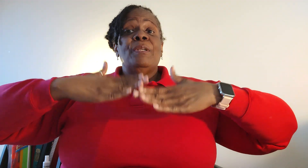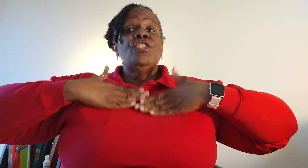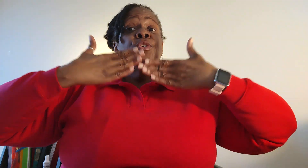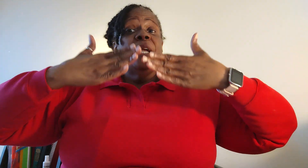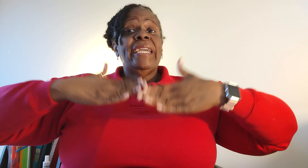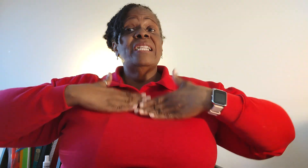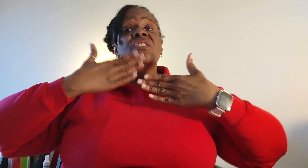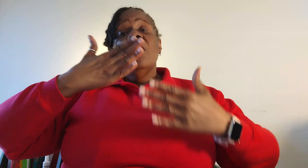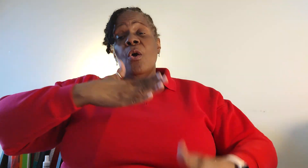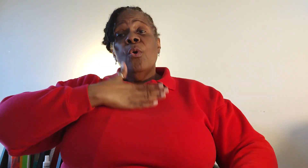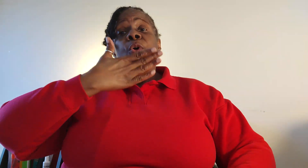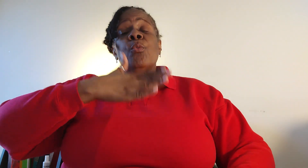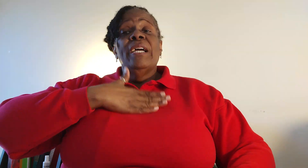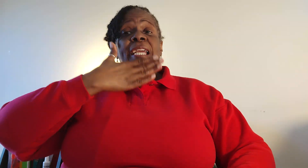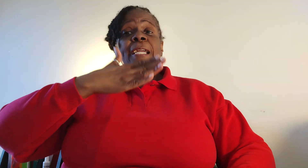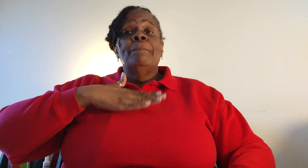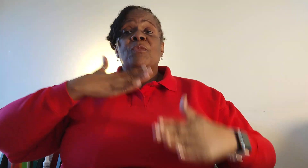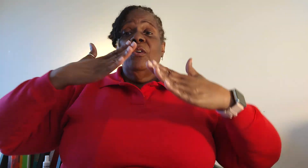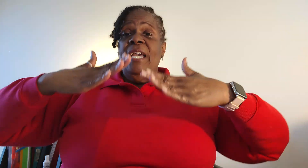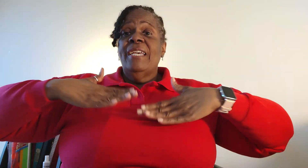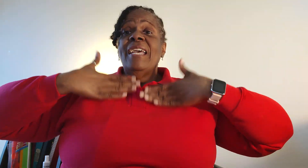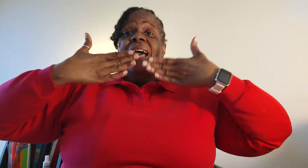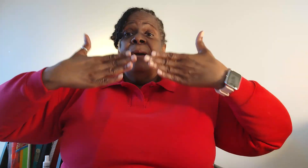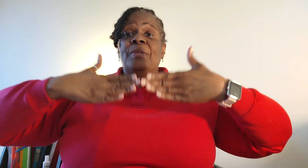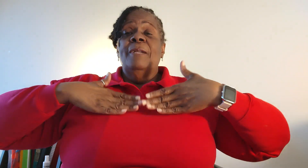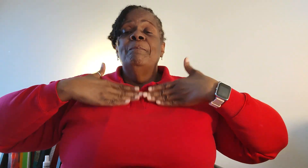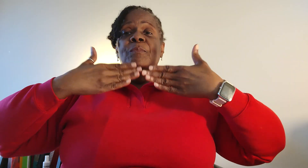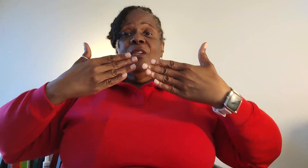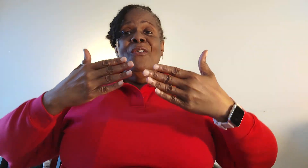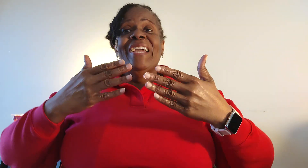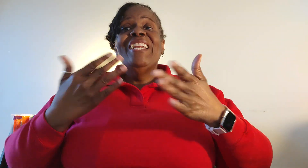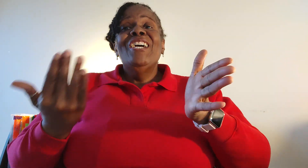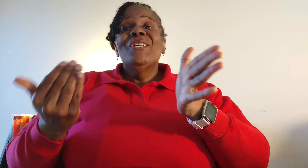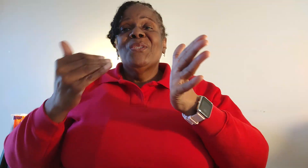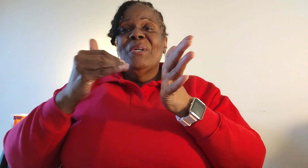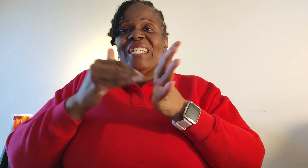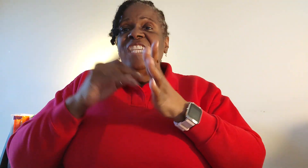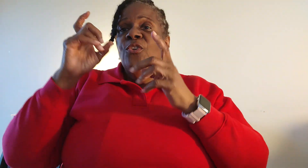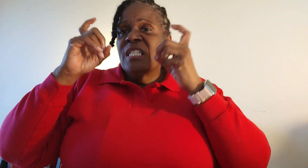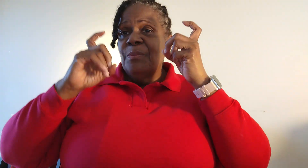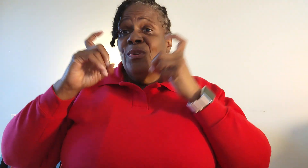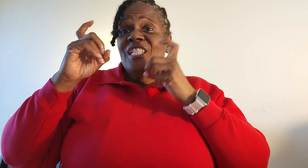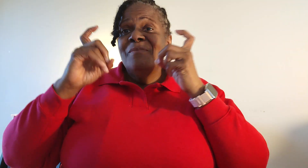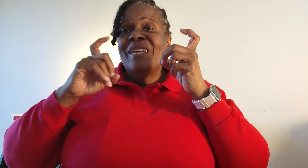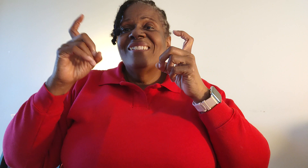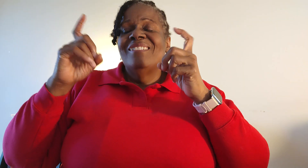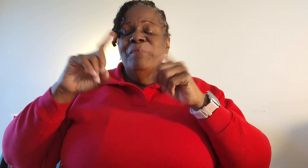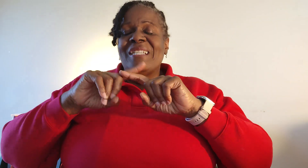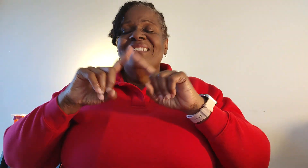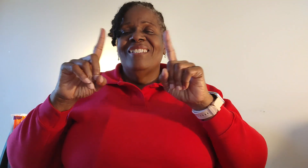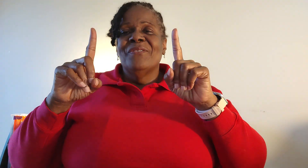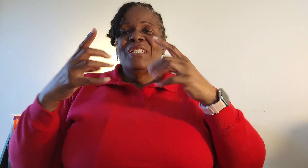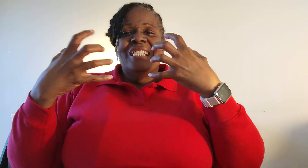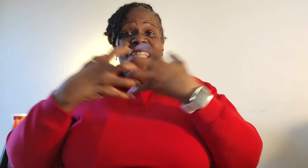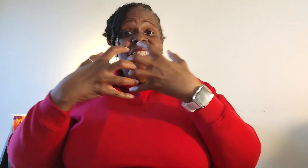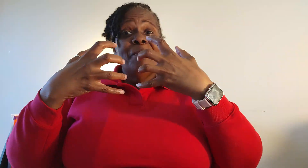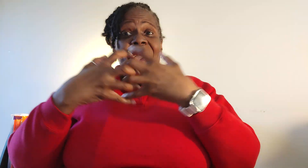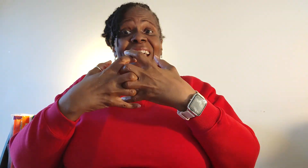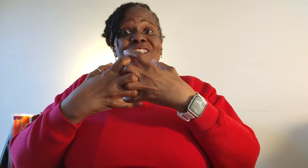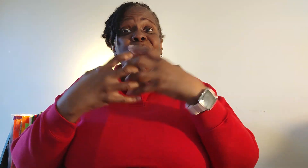2 hands or 1 hand. Okay? Happy. All right? So again, your expression makes the difference. It needs to match what